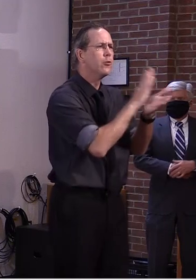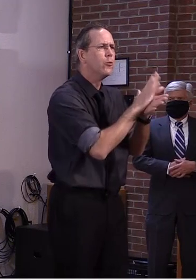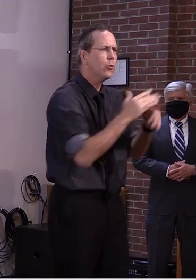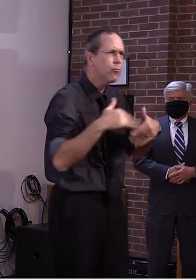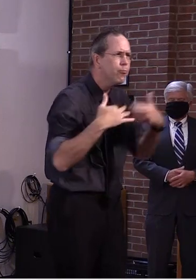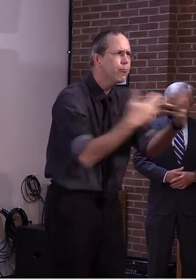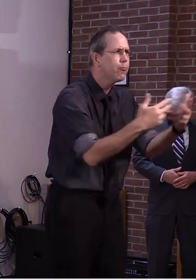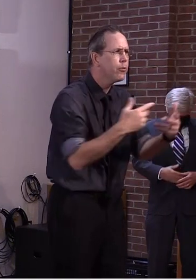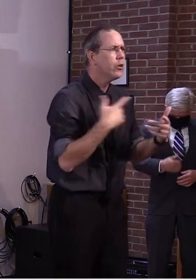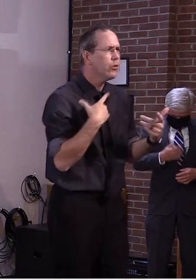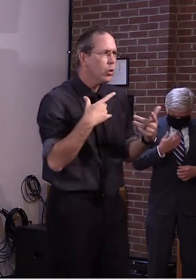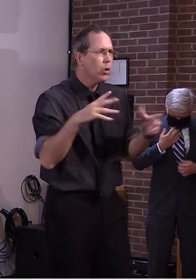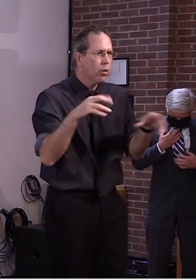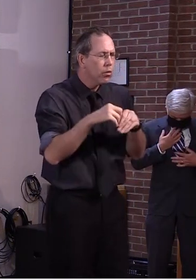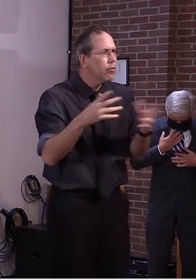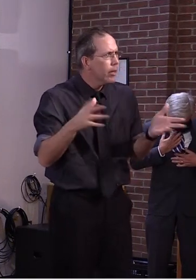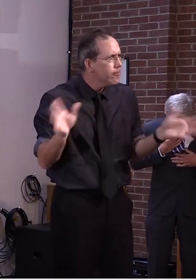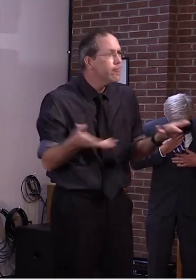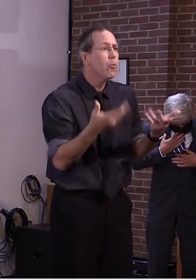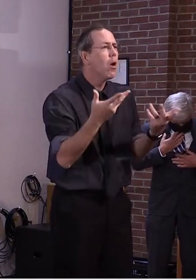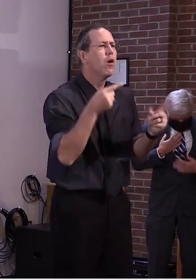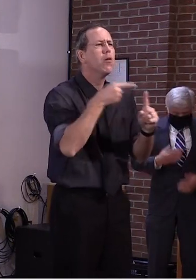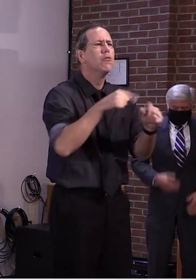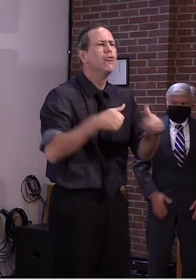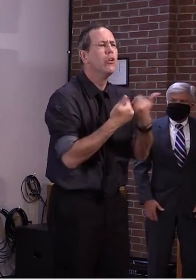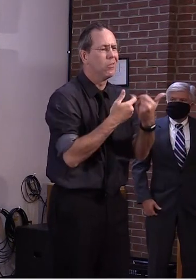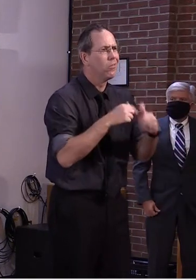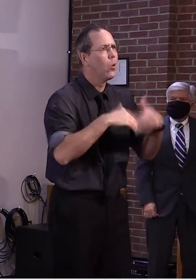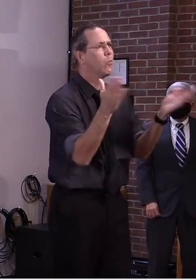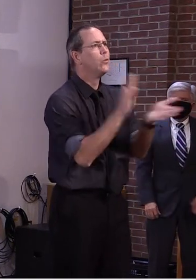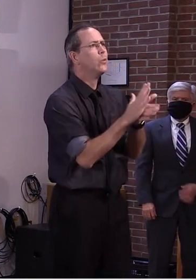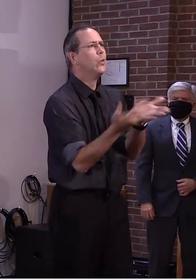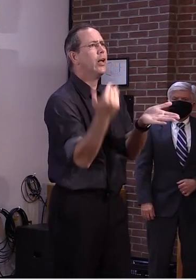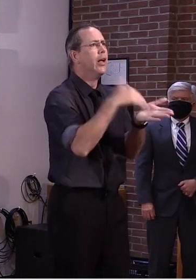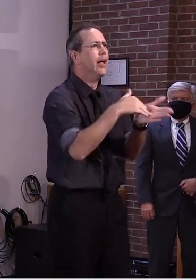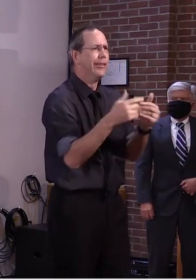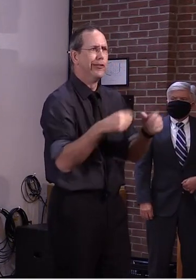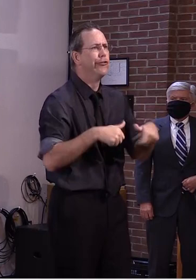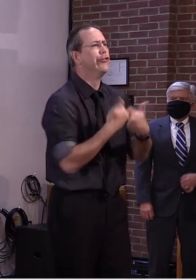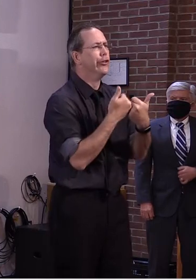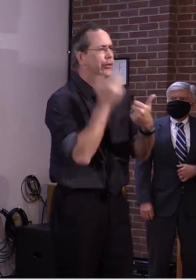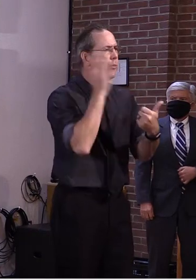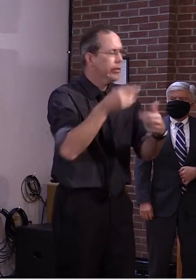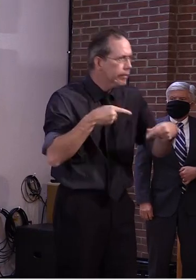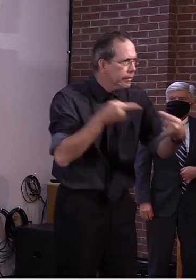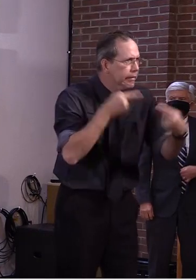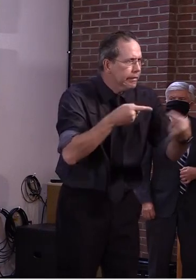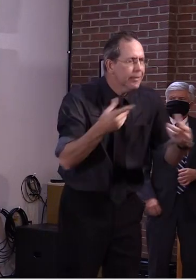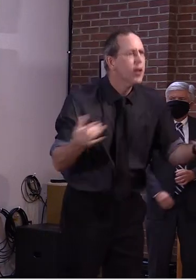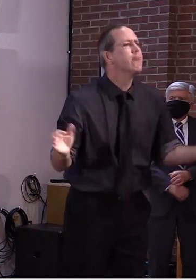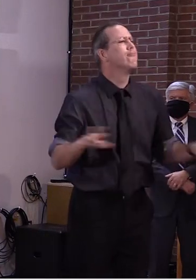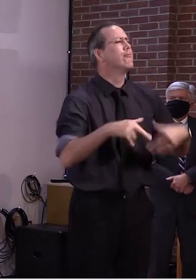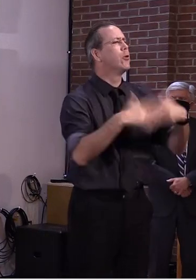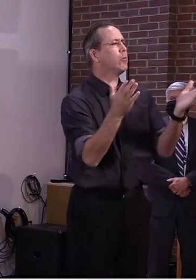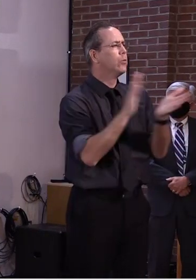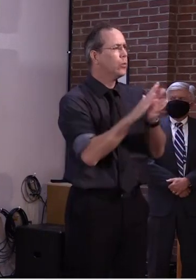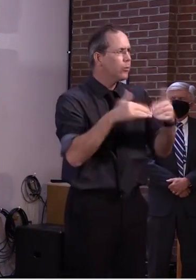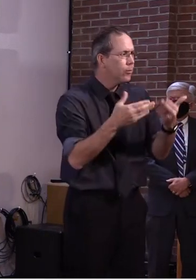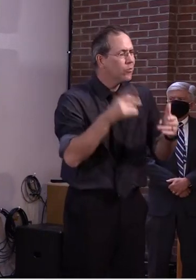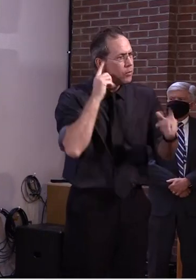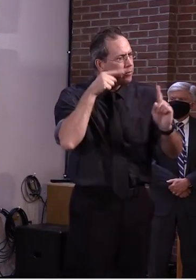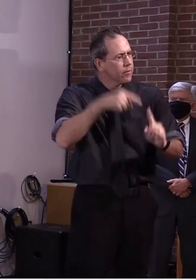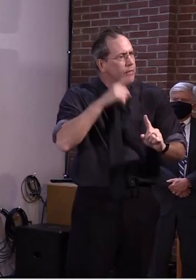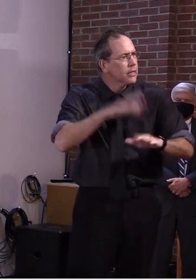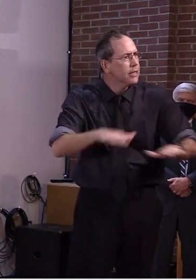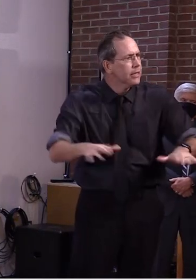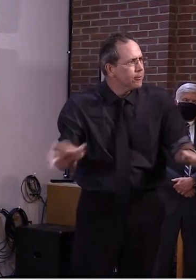As we heard from pediatricians throughout the summer, last year's remote learning affected our kids, and not